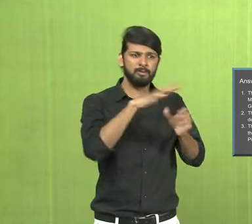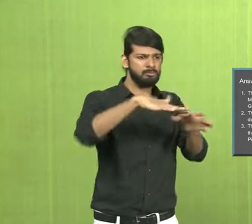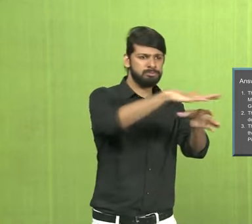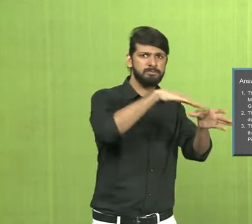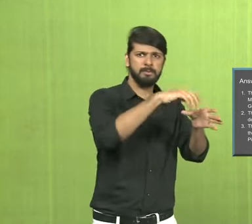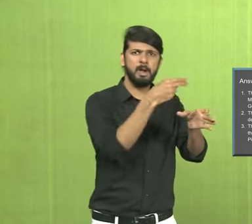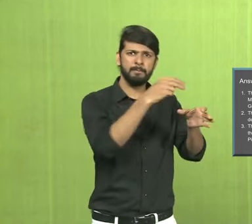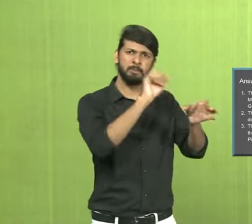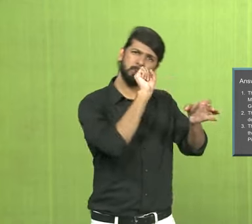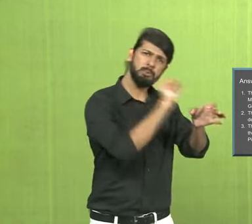god Pithora,